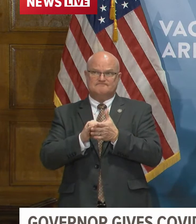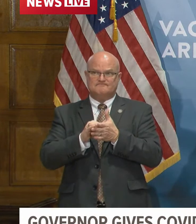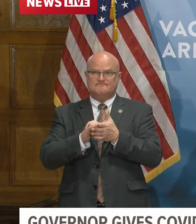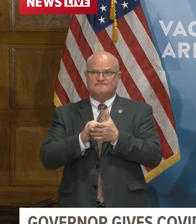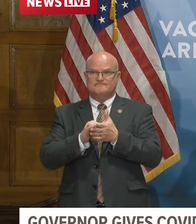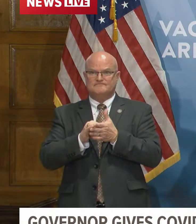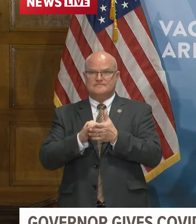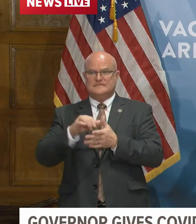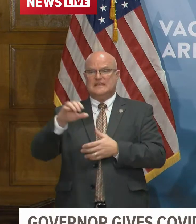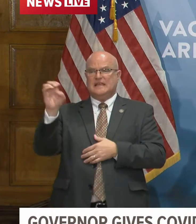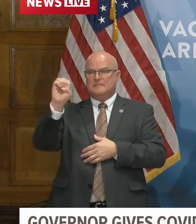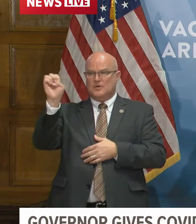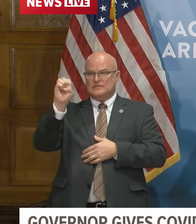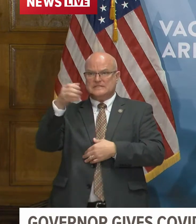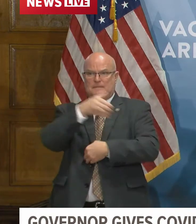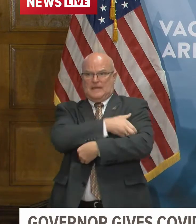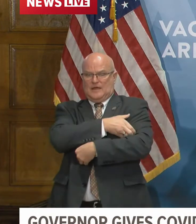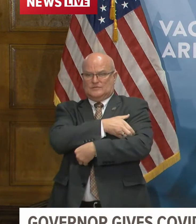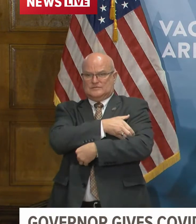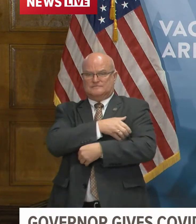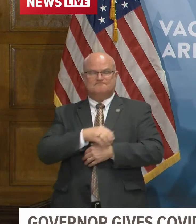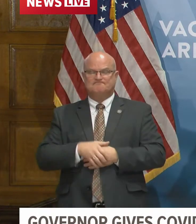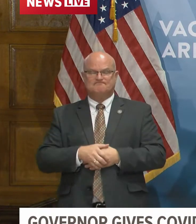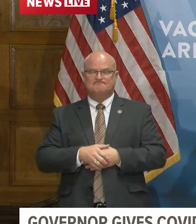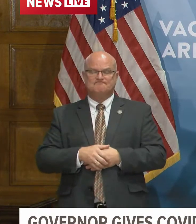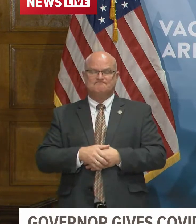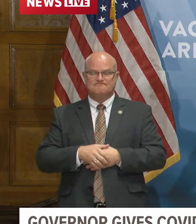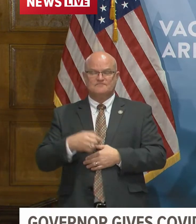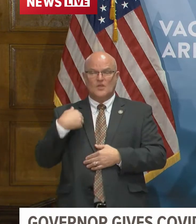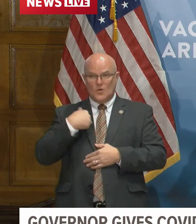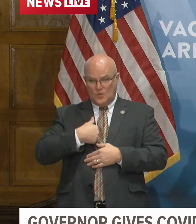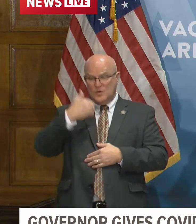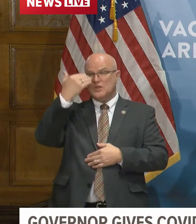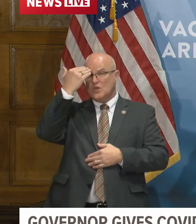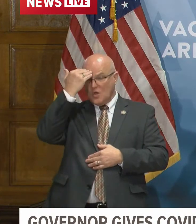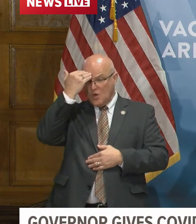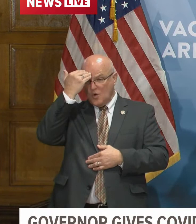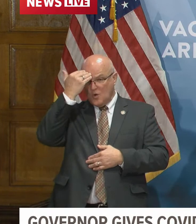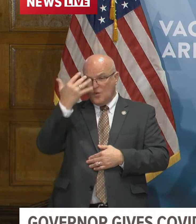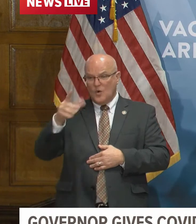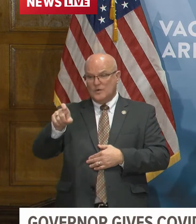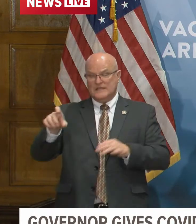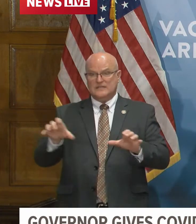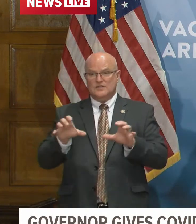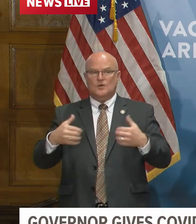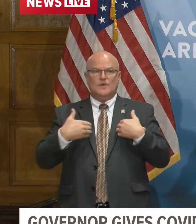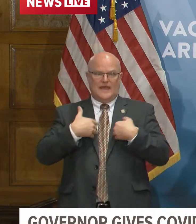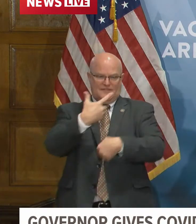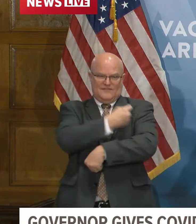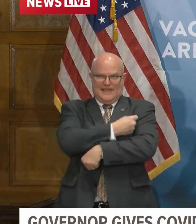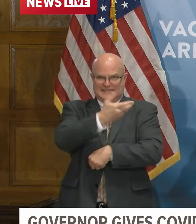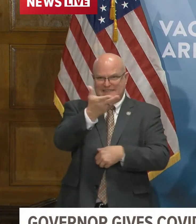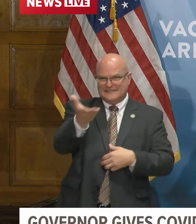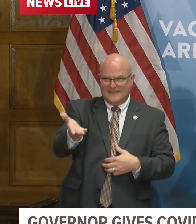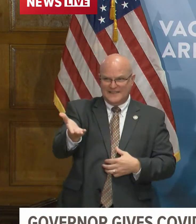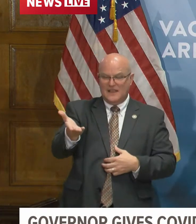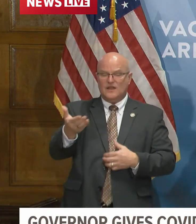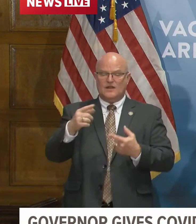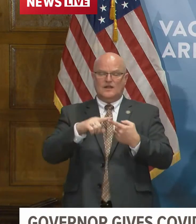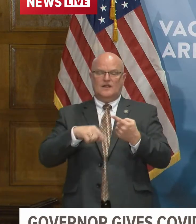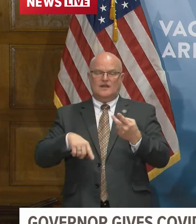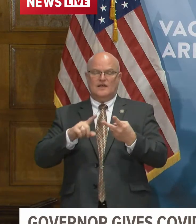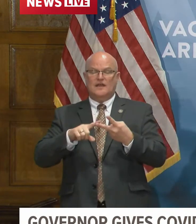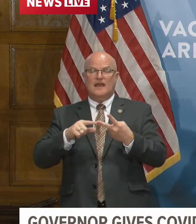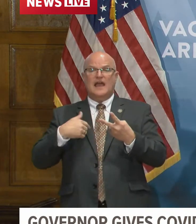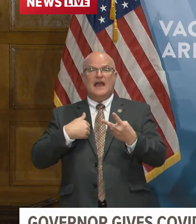of emergency powers. And we know what we need to do. We have vaccines out there. We